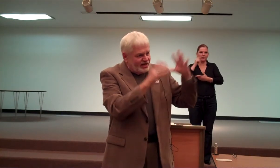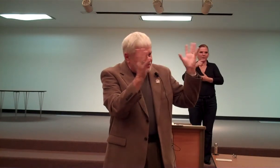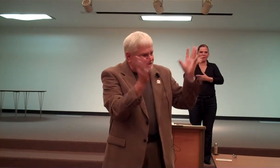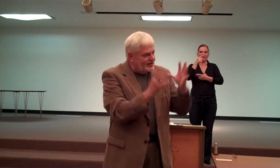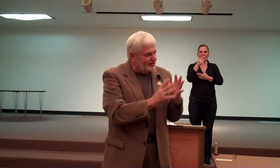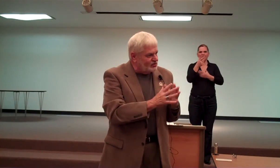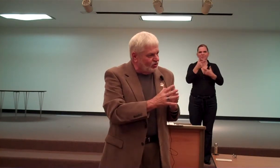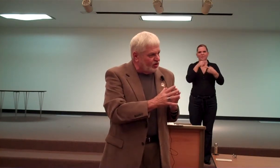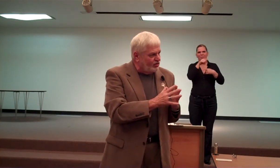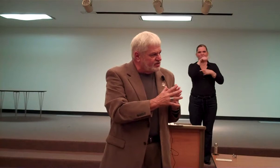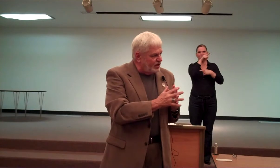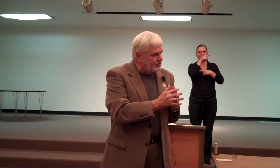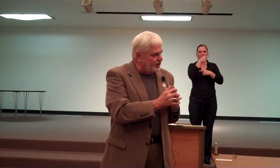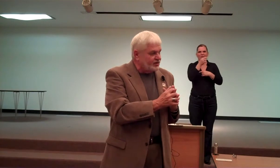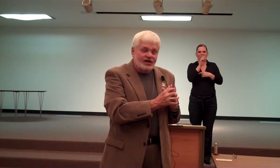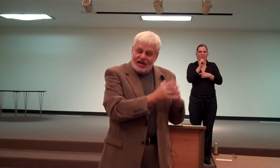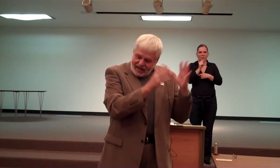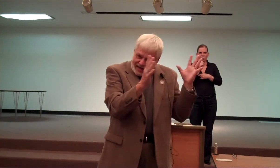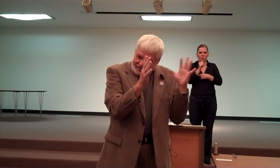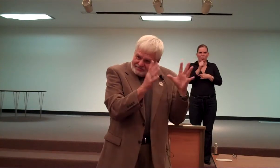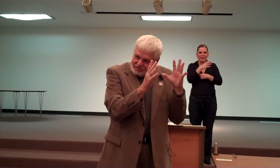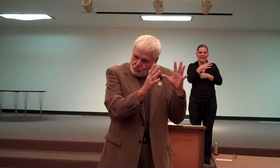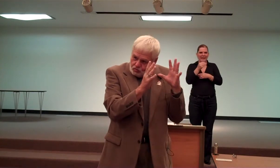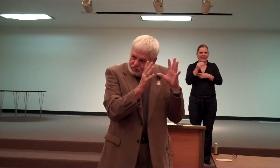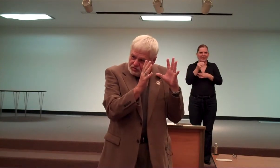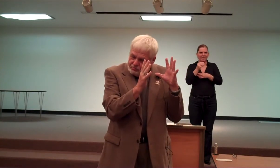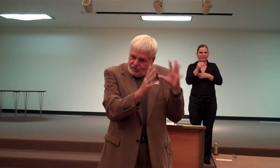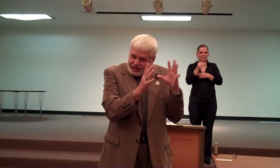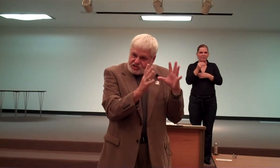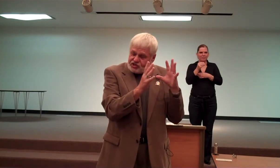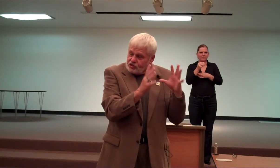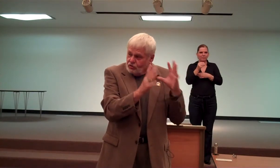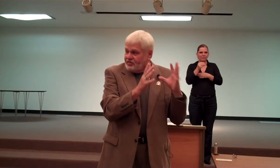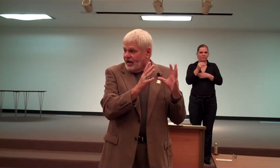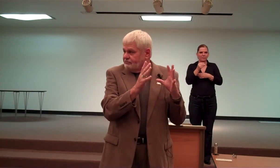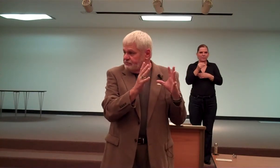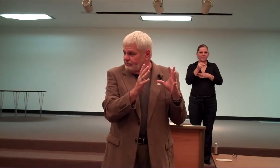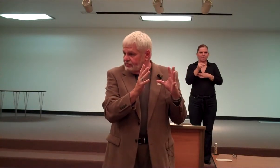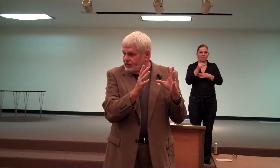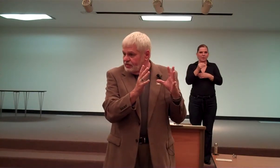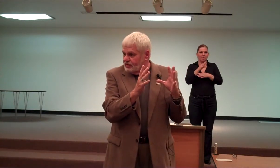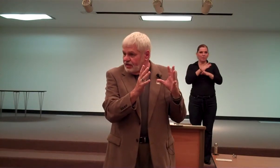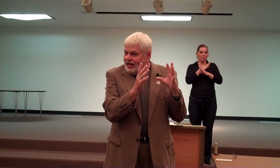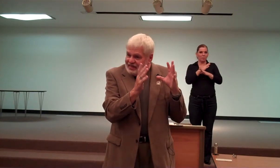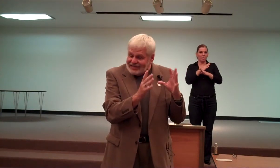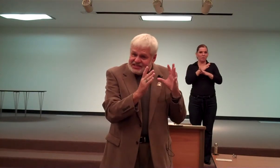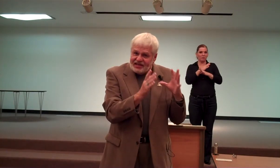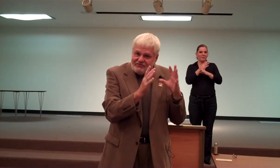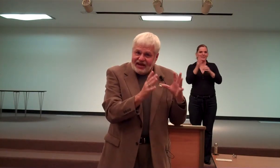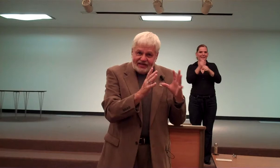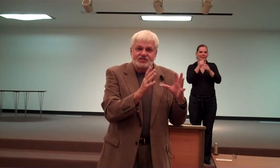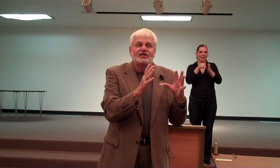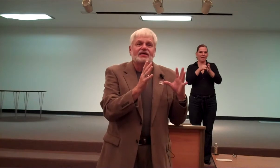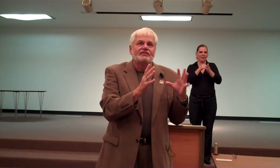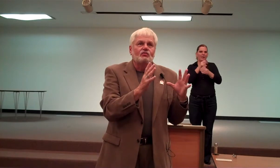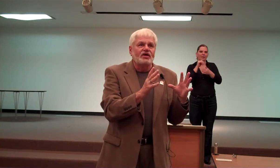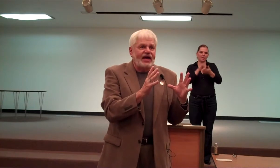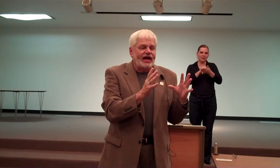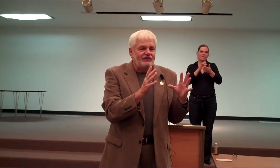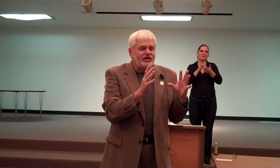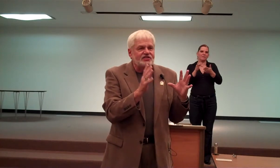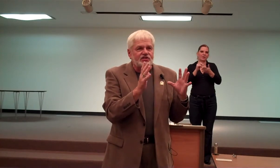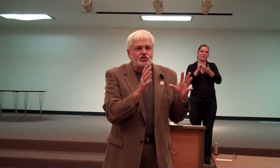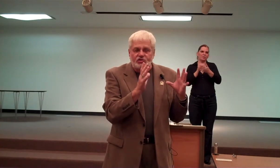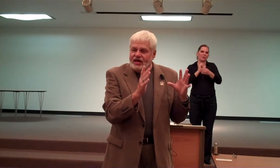Fort Necessity and doing all these other things. And the British secure that. And that's the advantage that